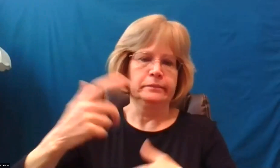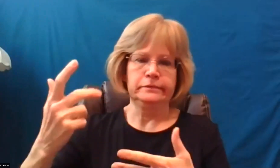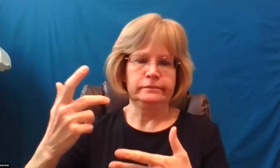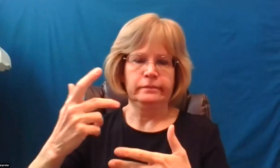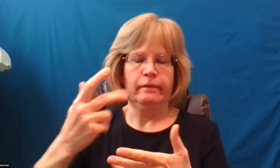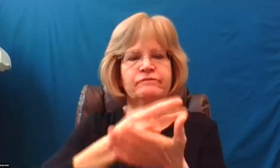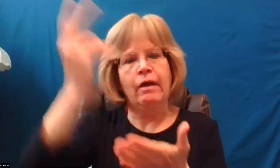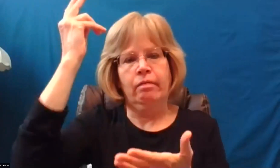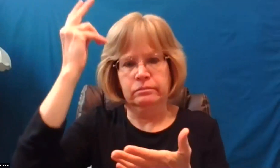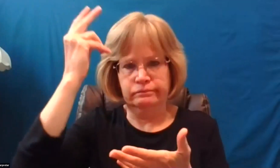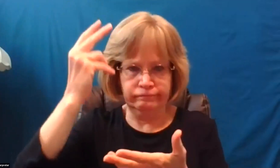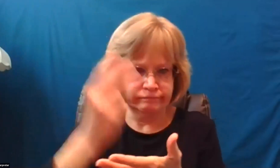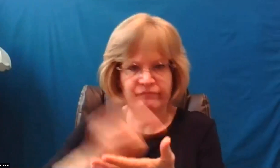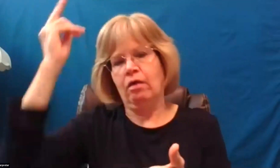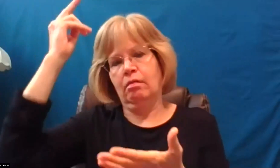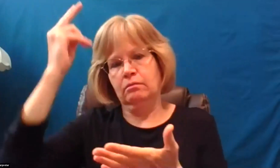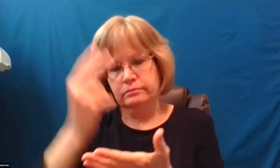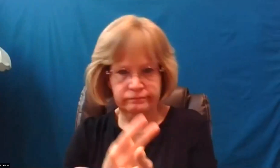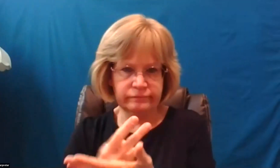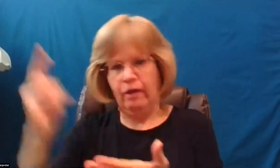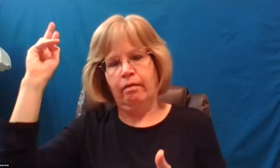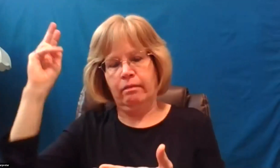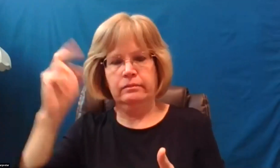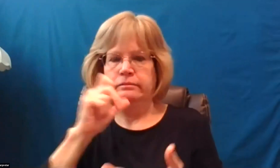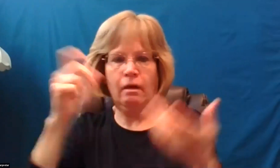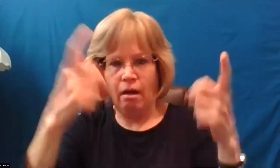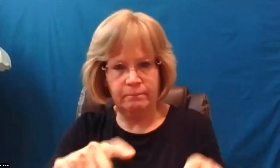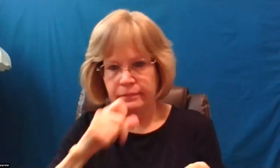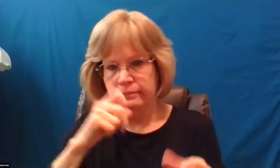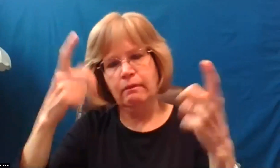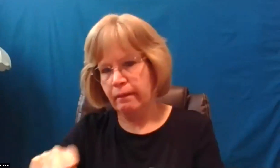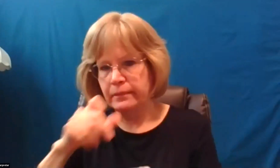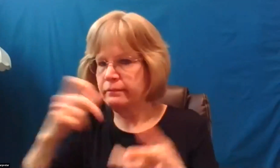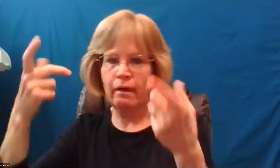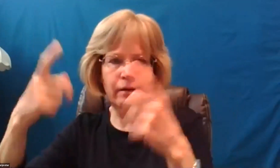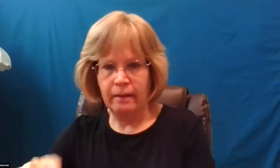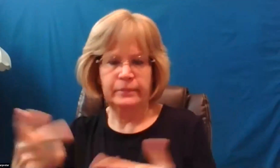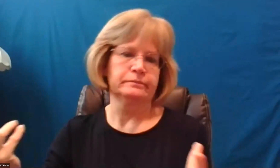you, Campbellites, Jehovah's Witnesses, Howard Camping.